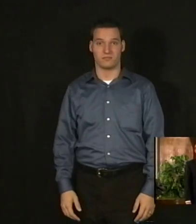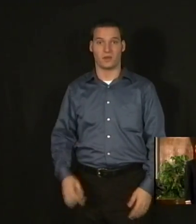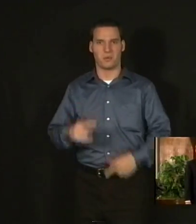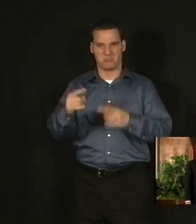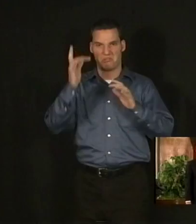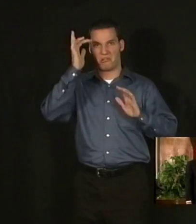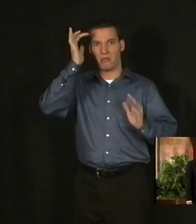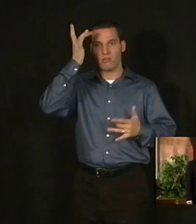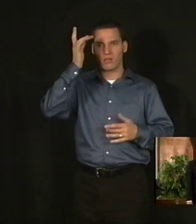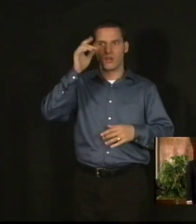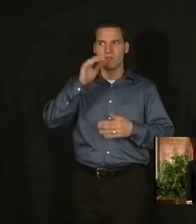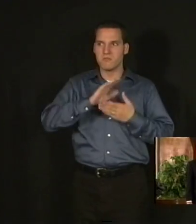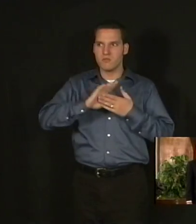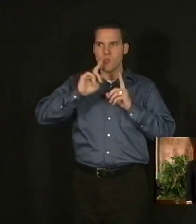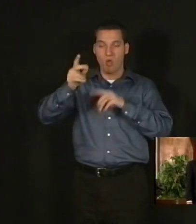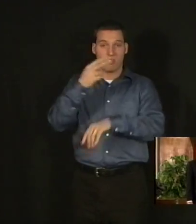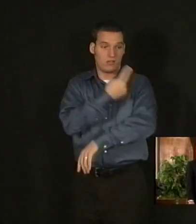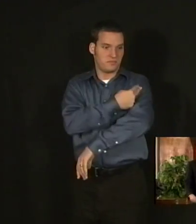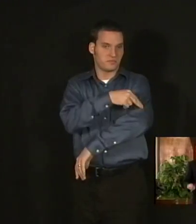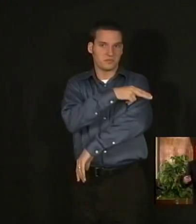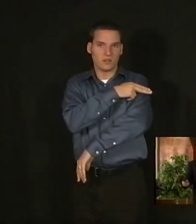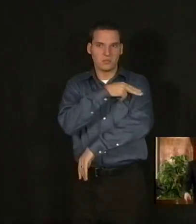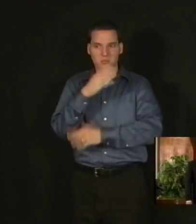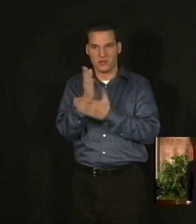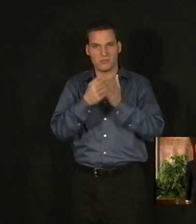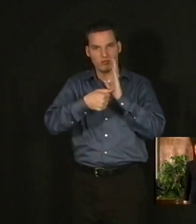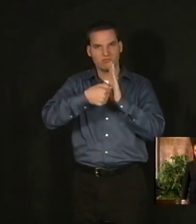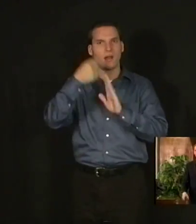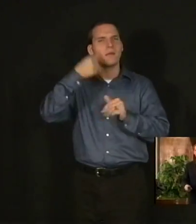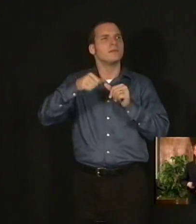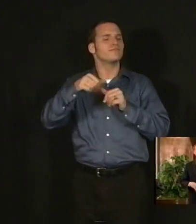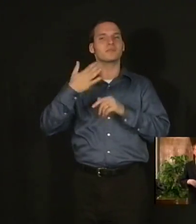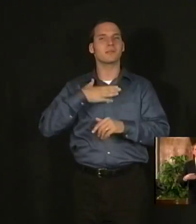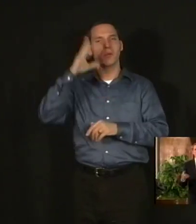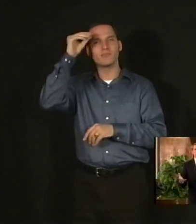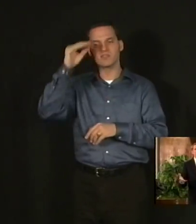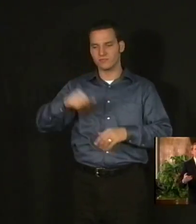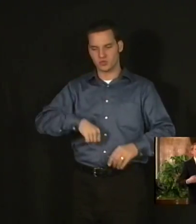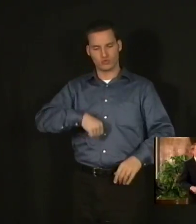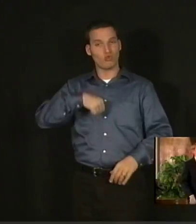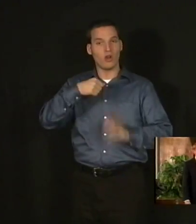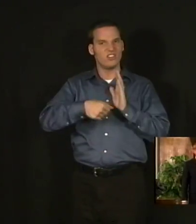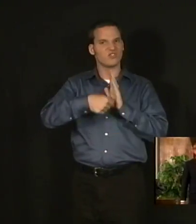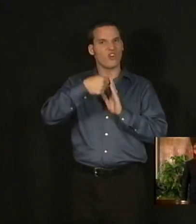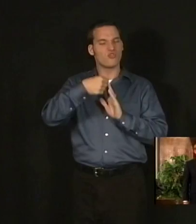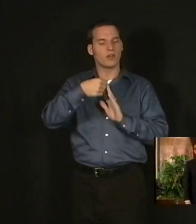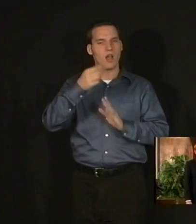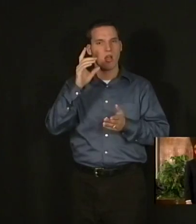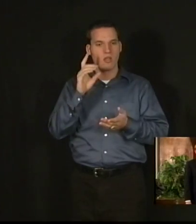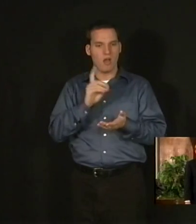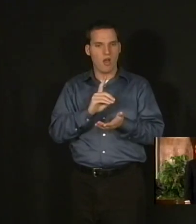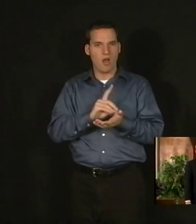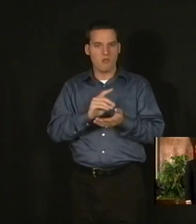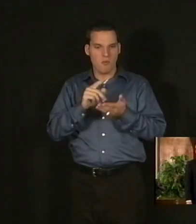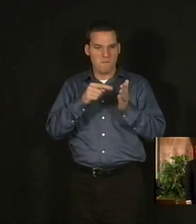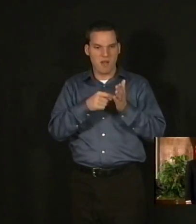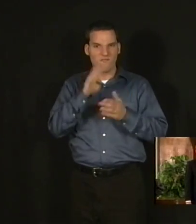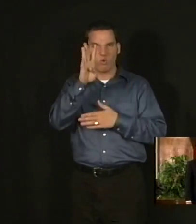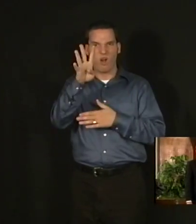And boy, when you get sick, it's neat. You go to the hospital, they have to do something, some kind of surgery. I remember one of my boys had surgery, and the hospital bill was